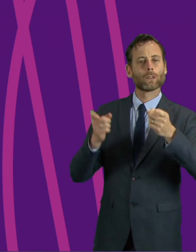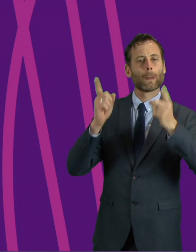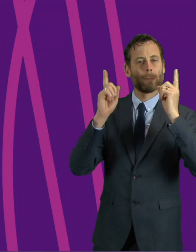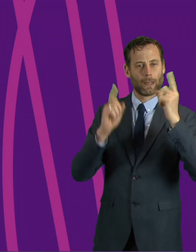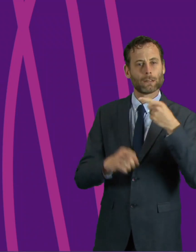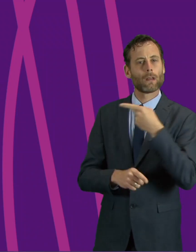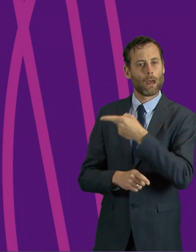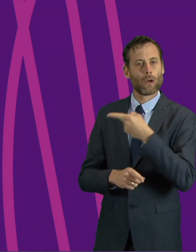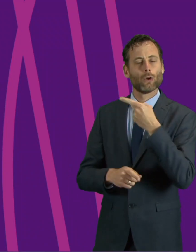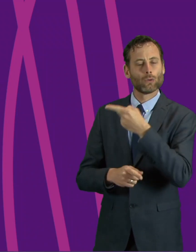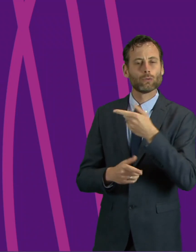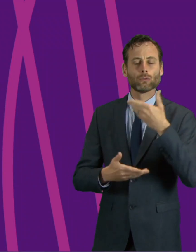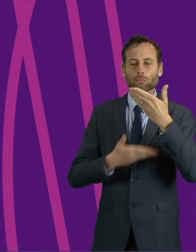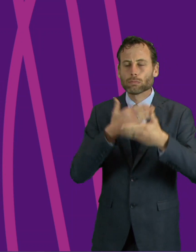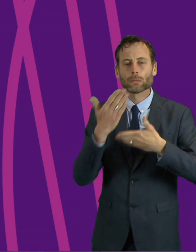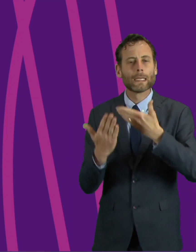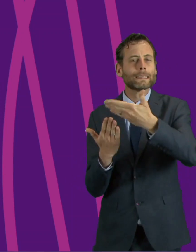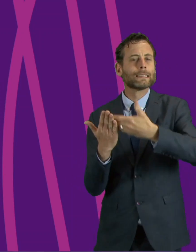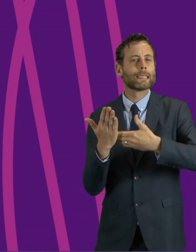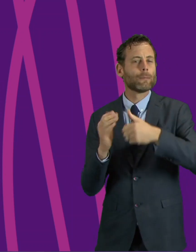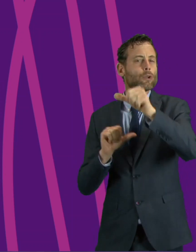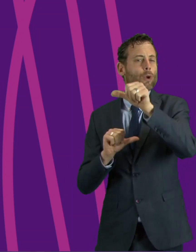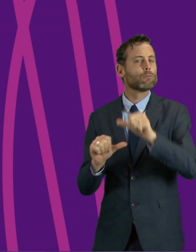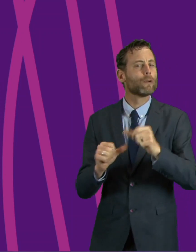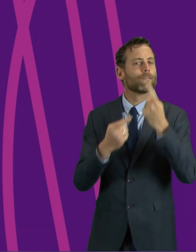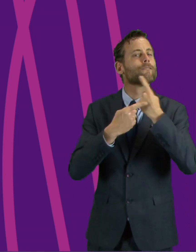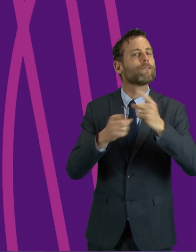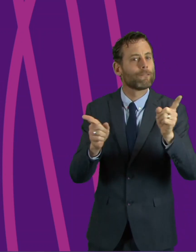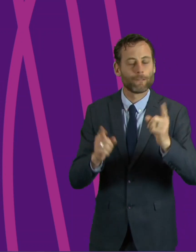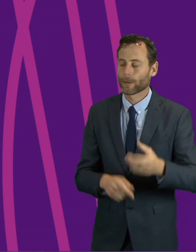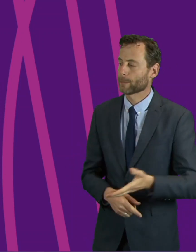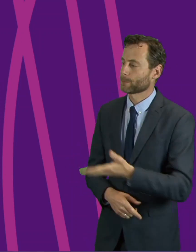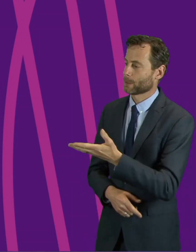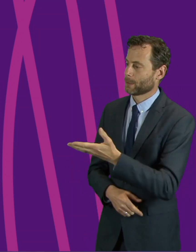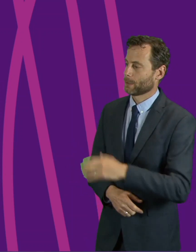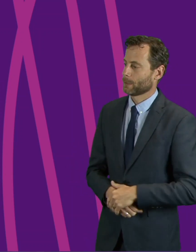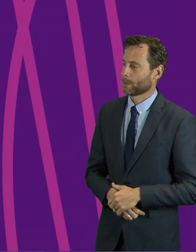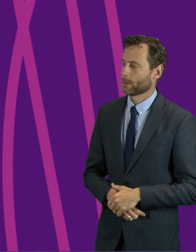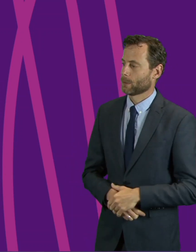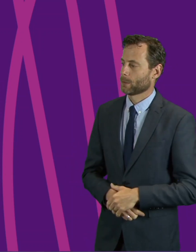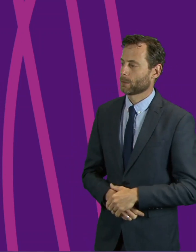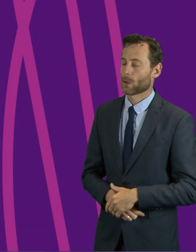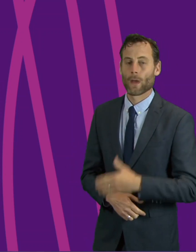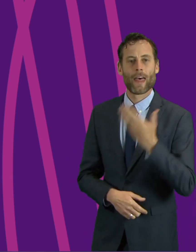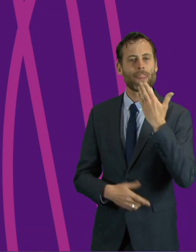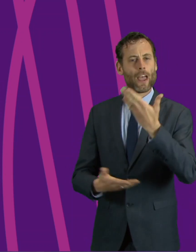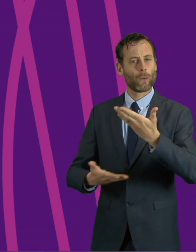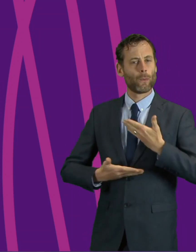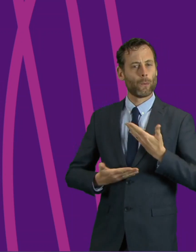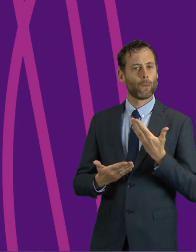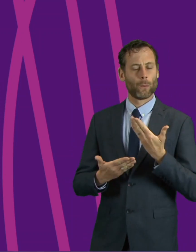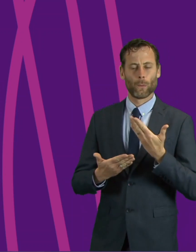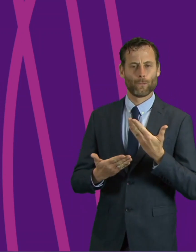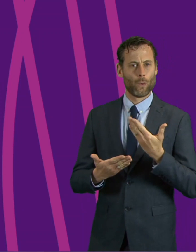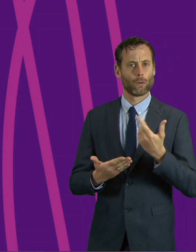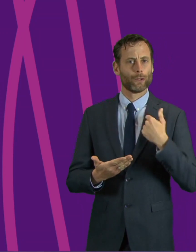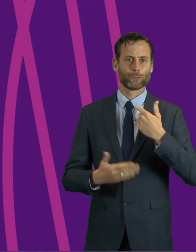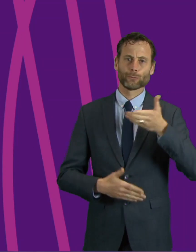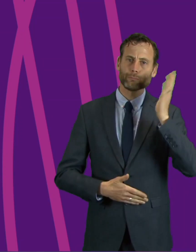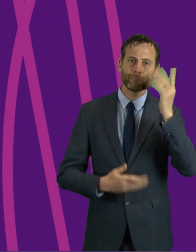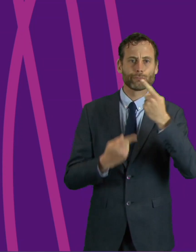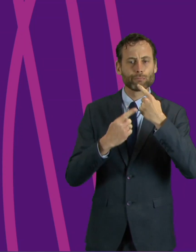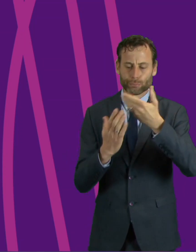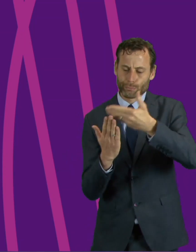comments with a brief statement. First Minister. Thank you, Presiding Officer, for the opportunity to give a very brief update on some of the